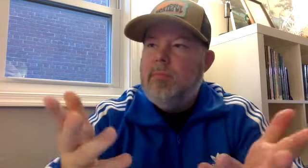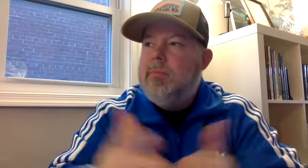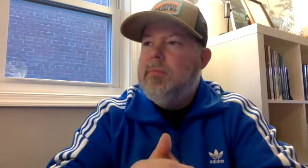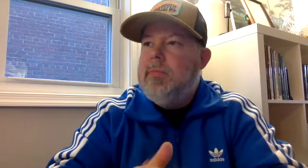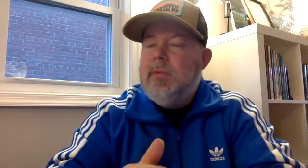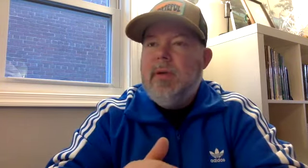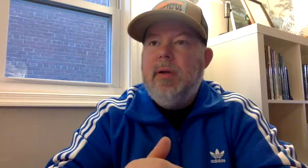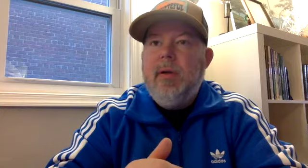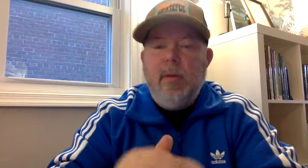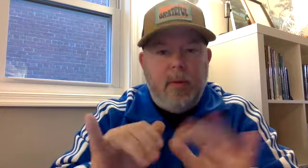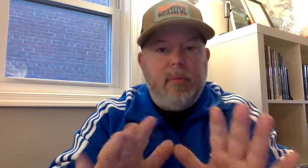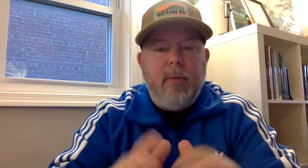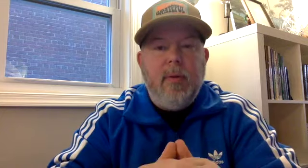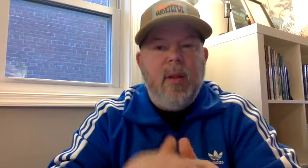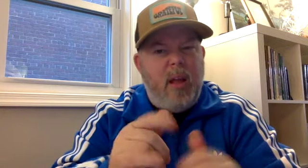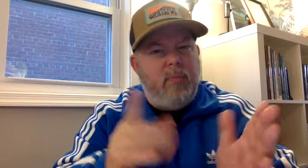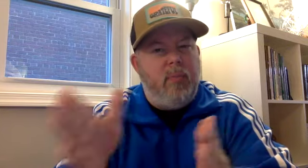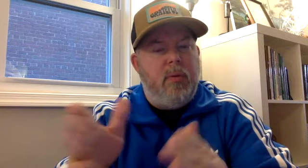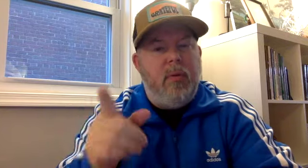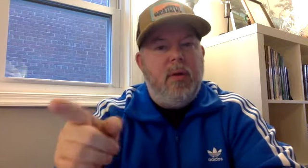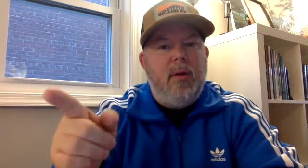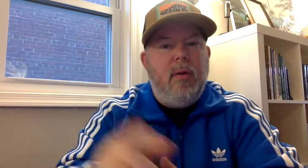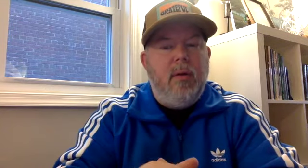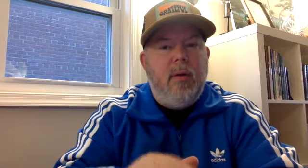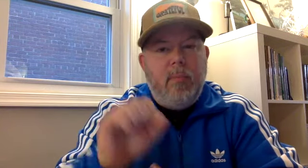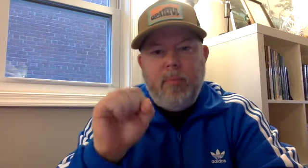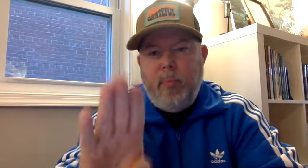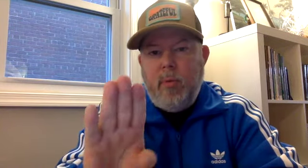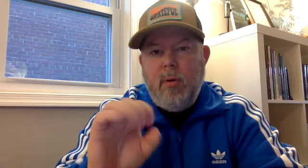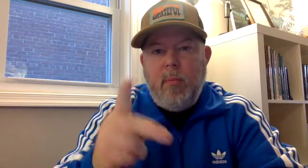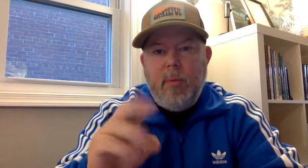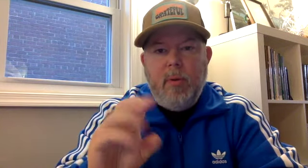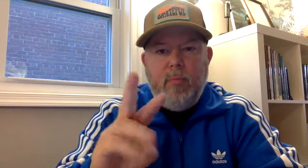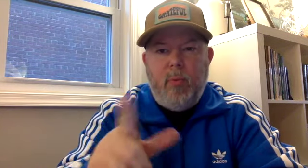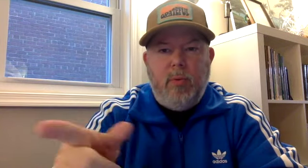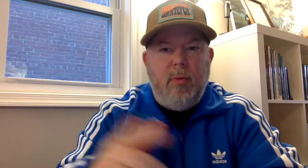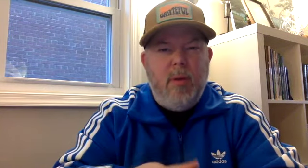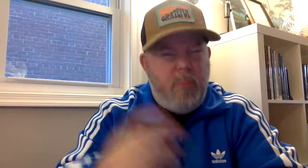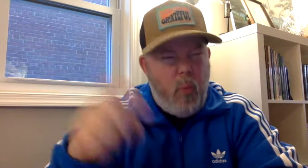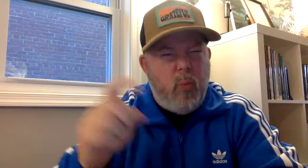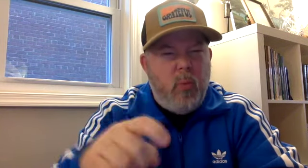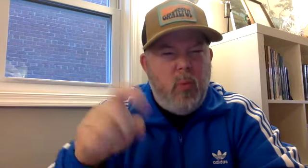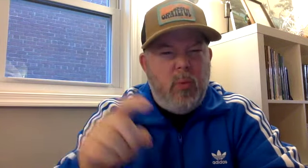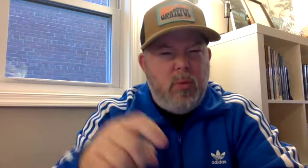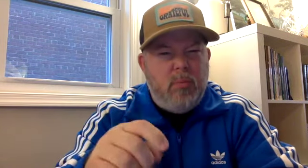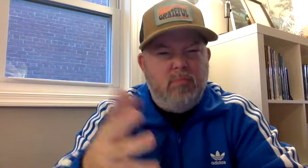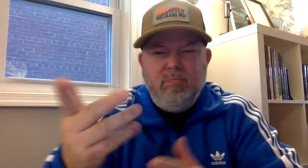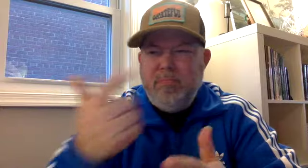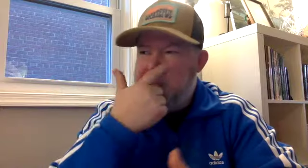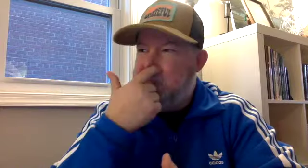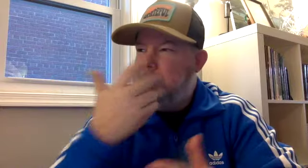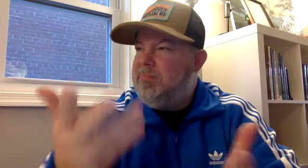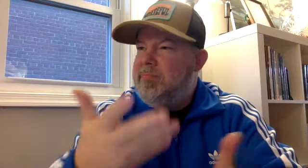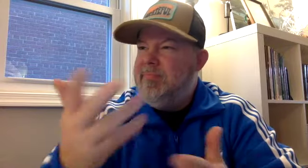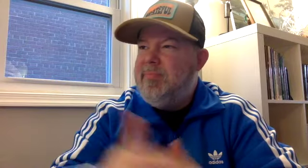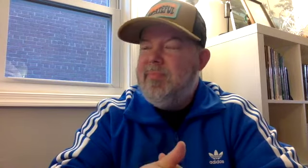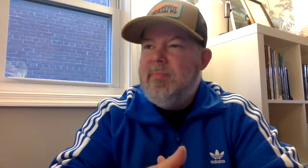Neville Chamberlain in terms of appeasement when it comes to Donald Trump than Lindsey Graham? So there is this weird